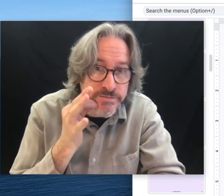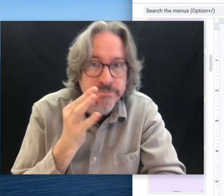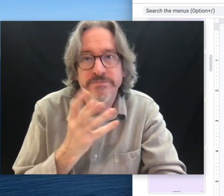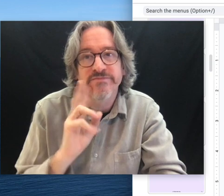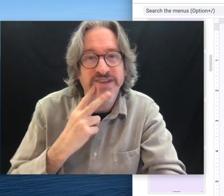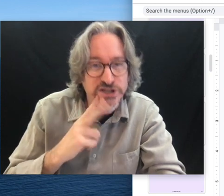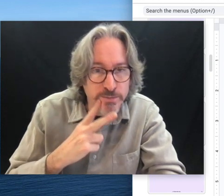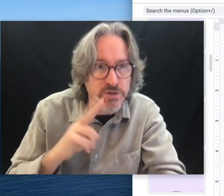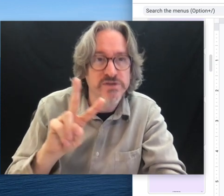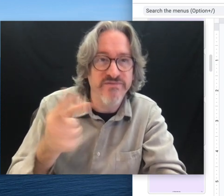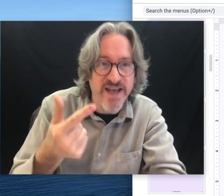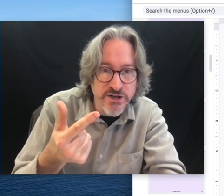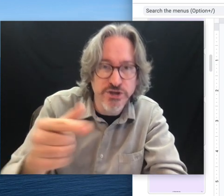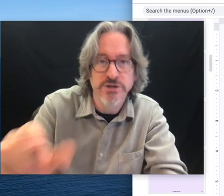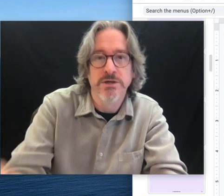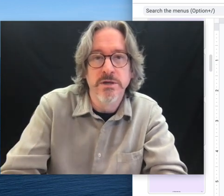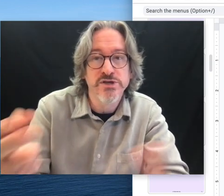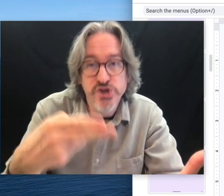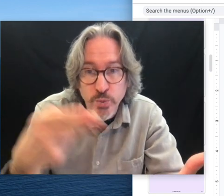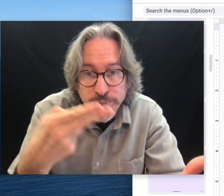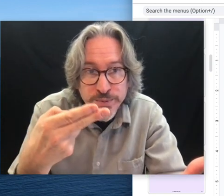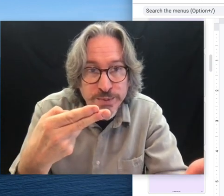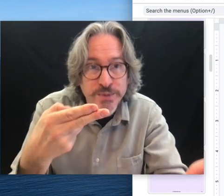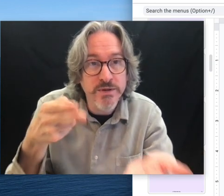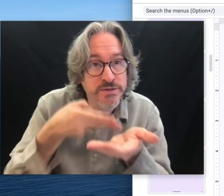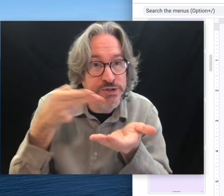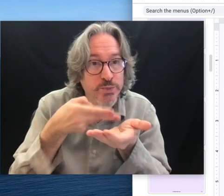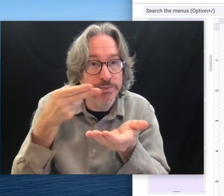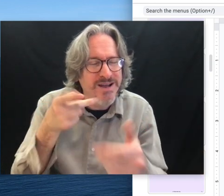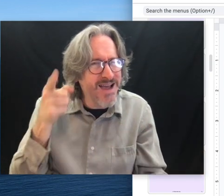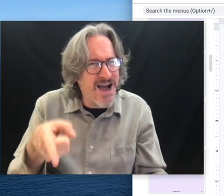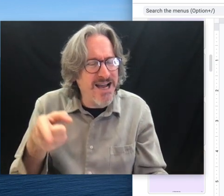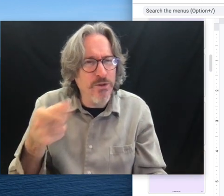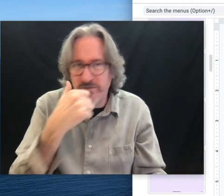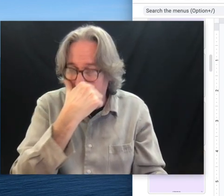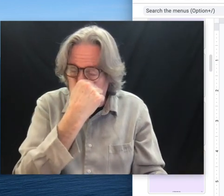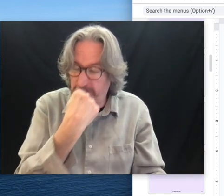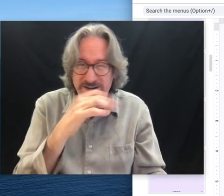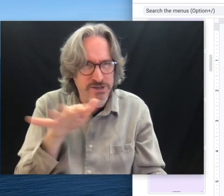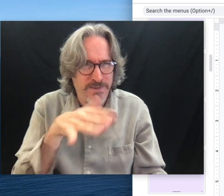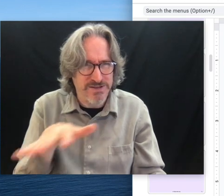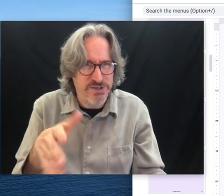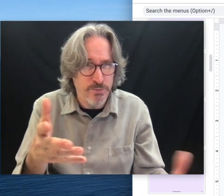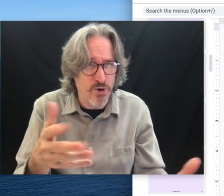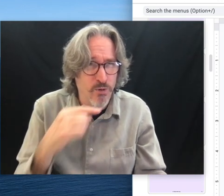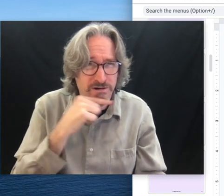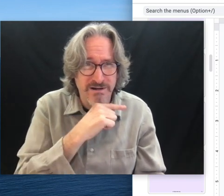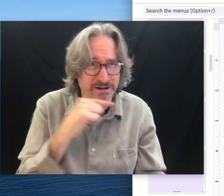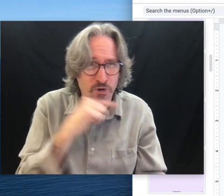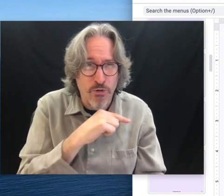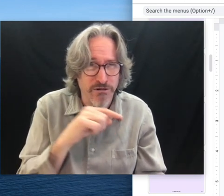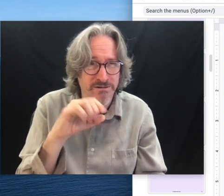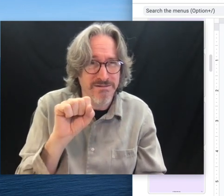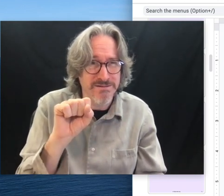Fruit, vegetables, veg, soup. In the one video, he fingerspells soup.